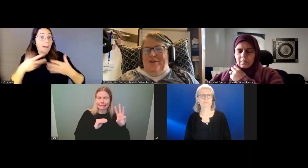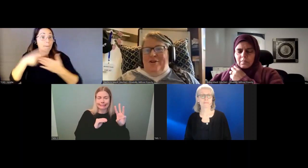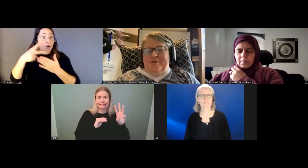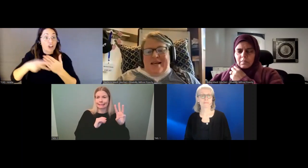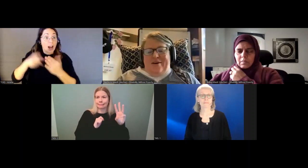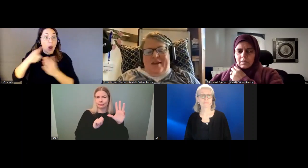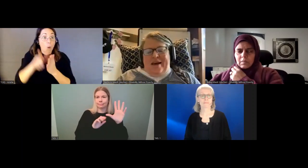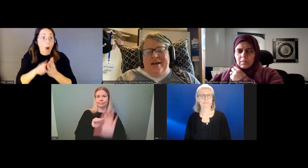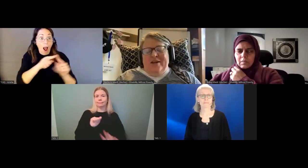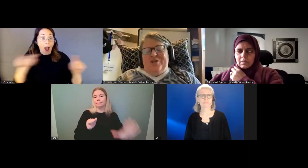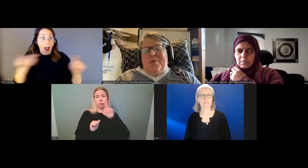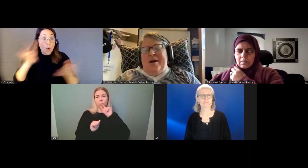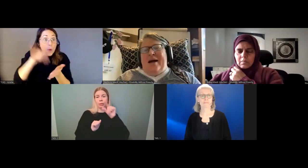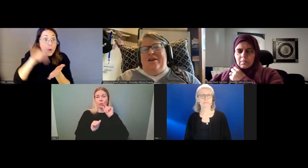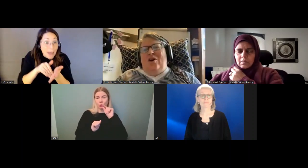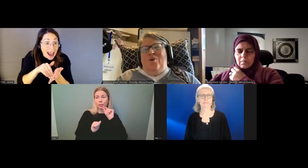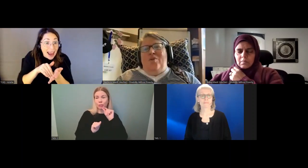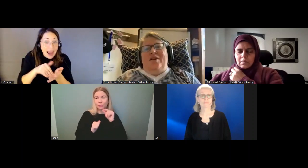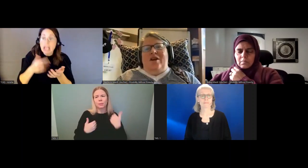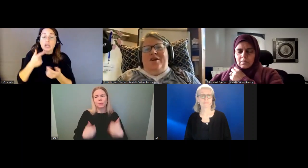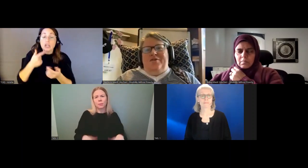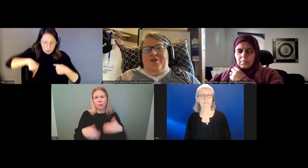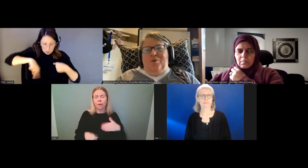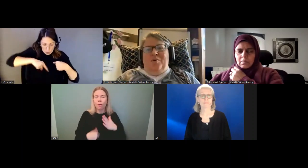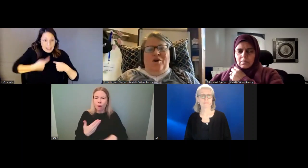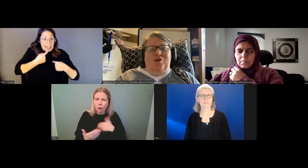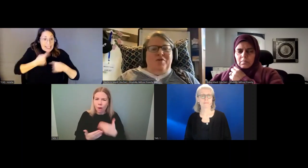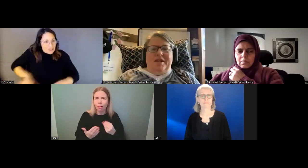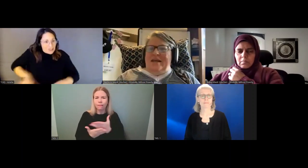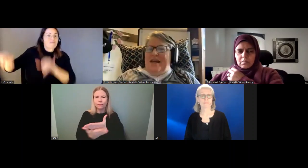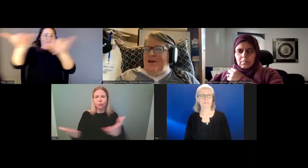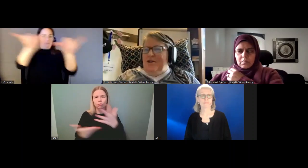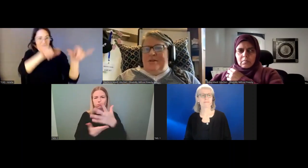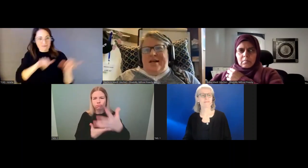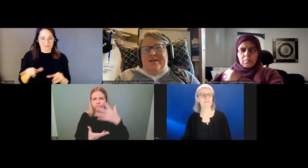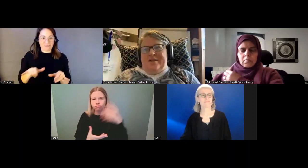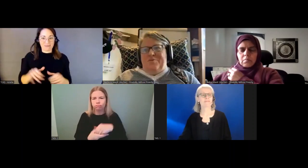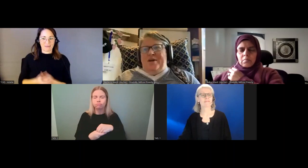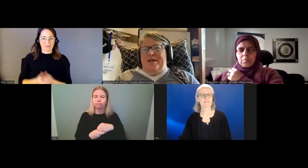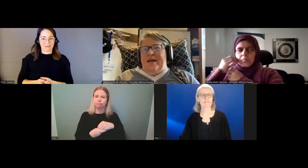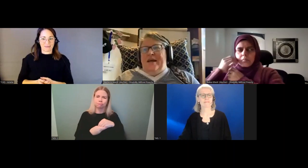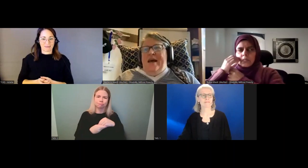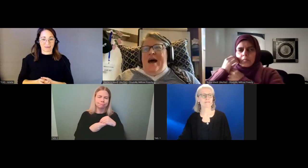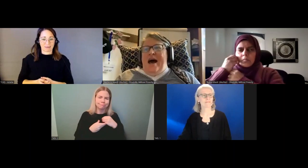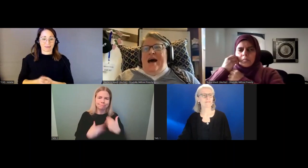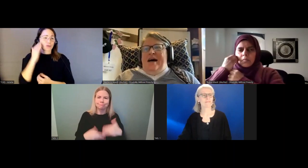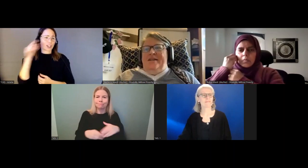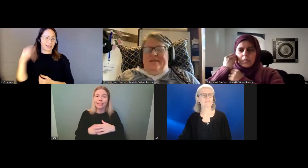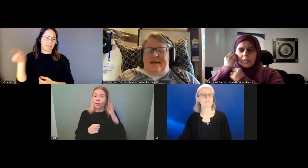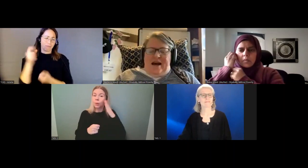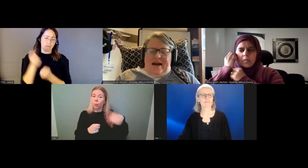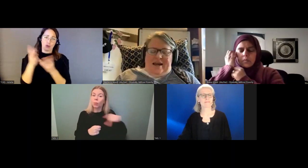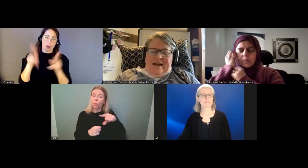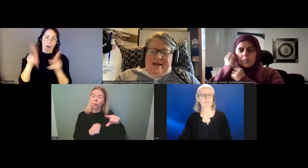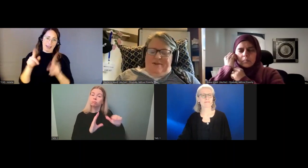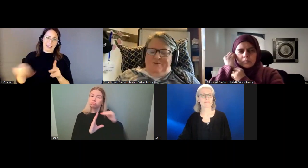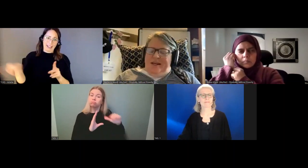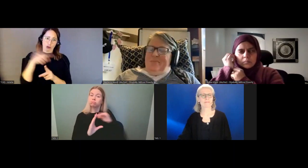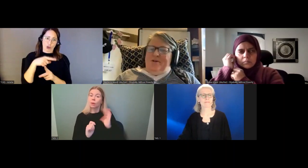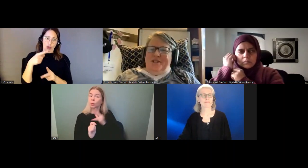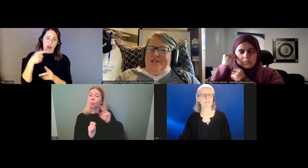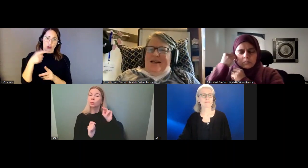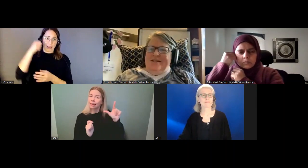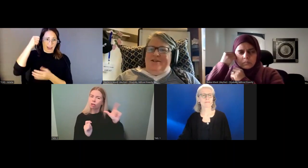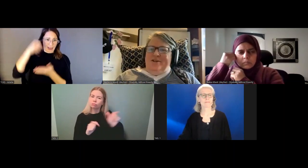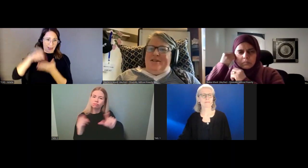all of us out there. So I know that a lot of you already get our newsletters and read it, and I